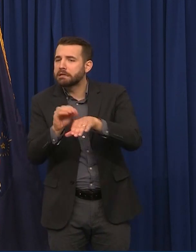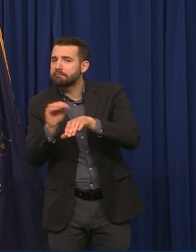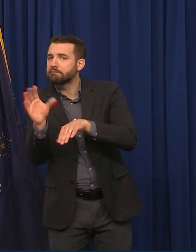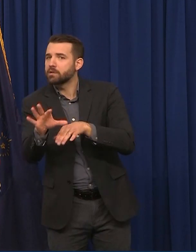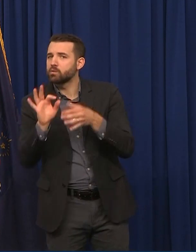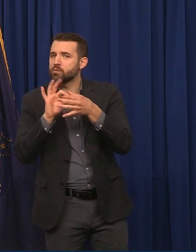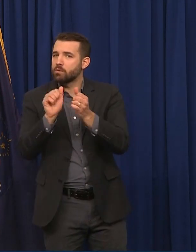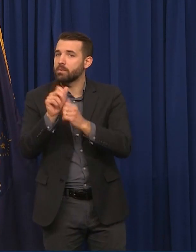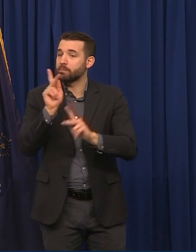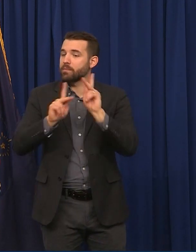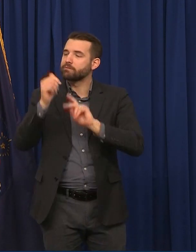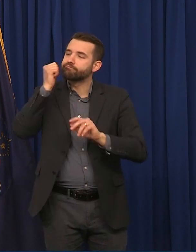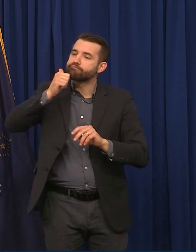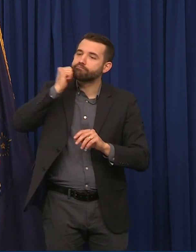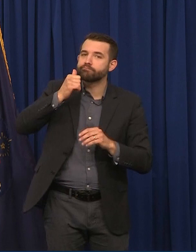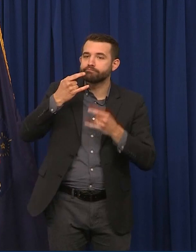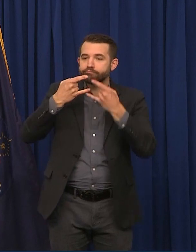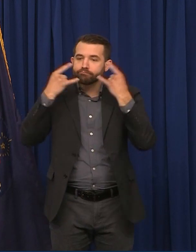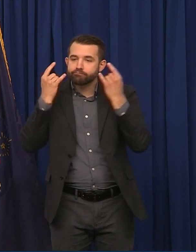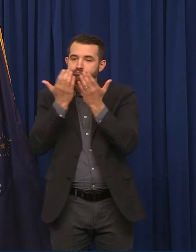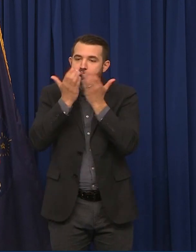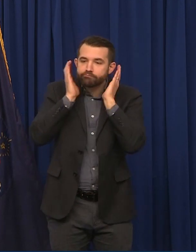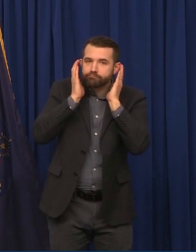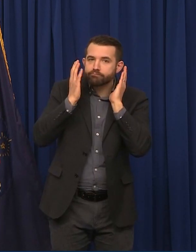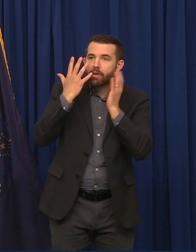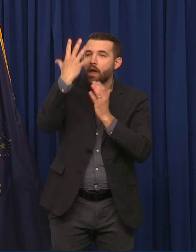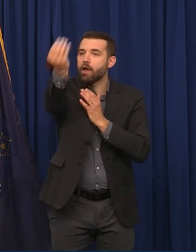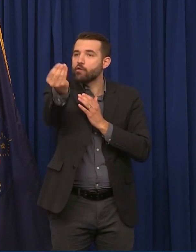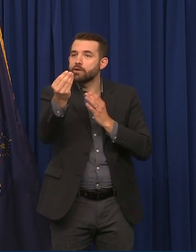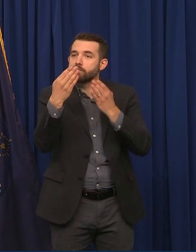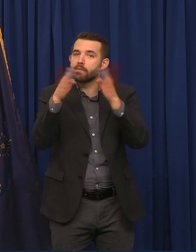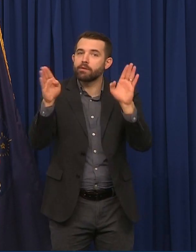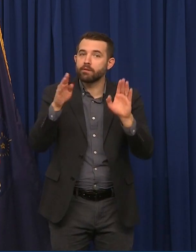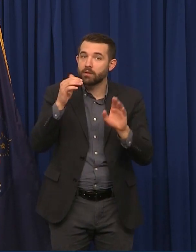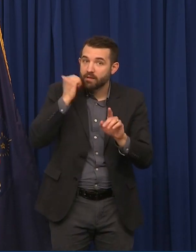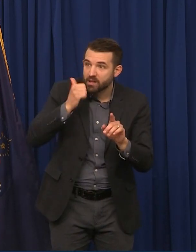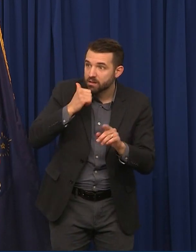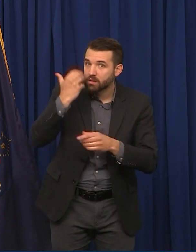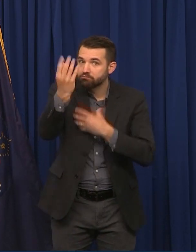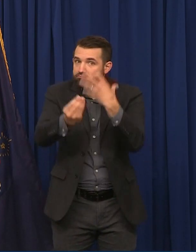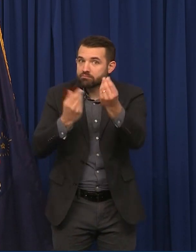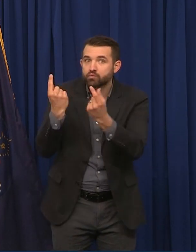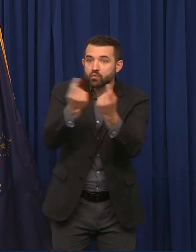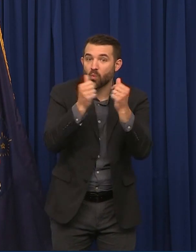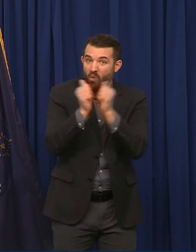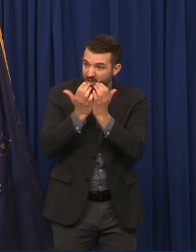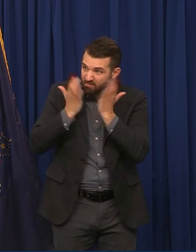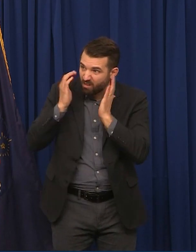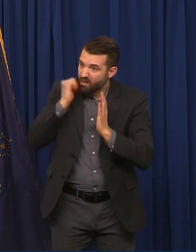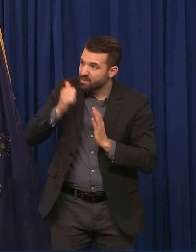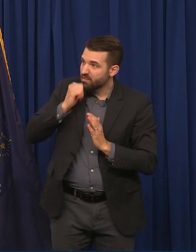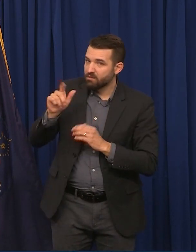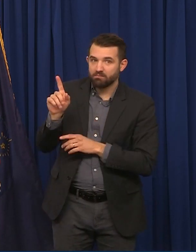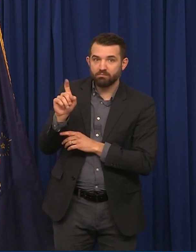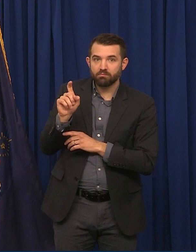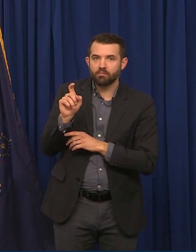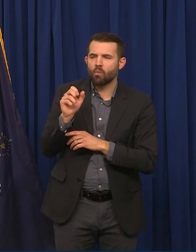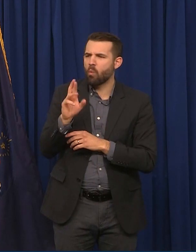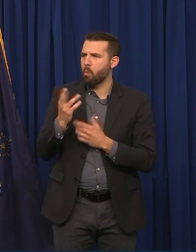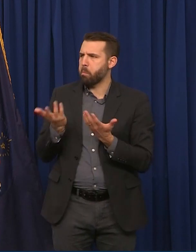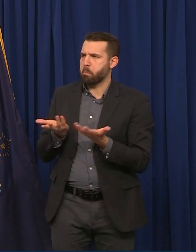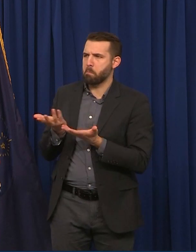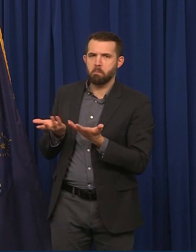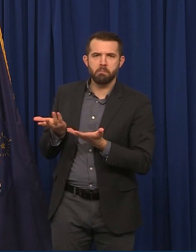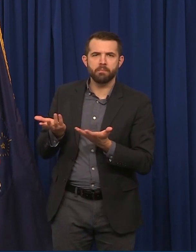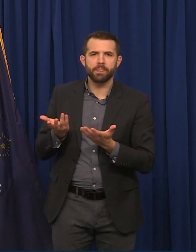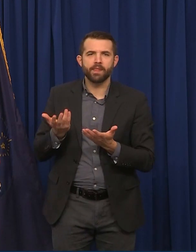but should people be wearing them? Do they increase touching your face, as some have warned, and are they giving a false sense of